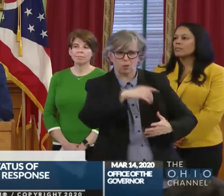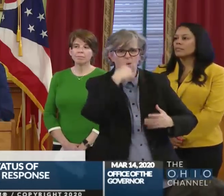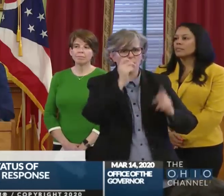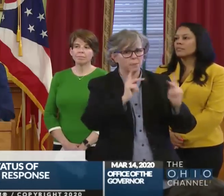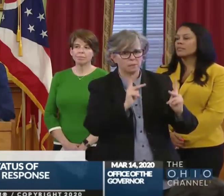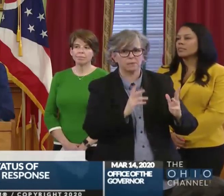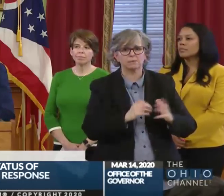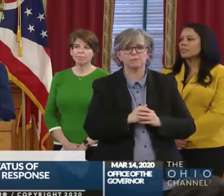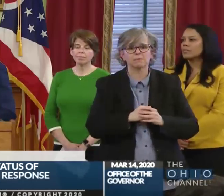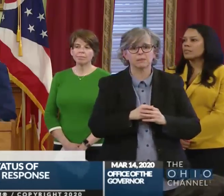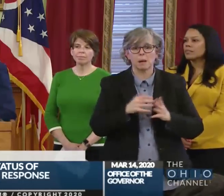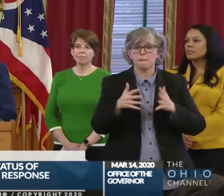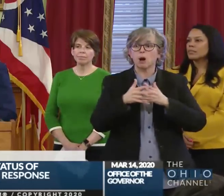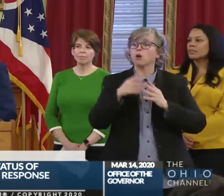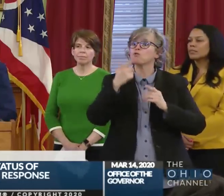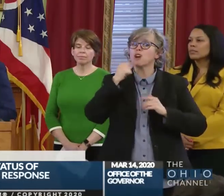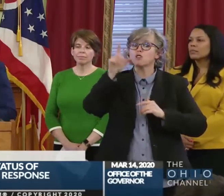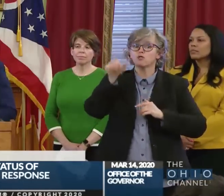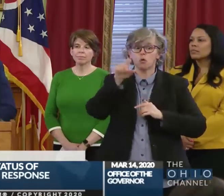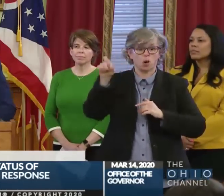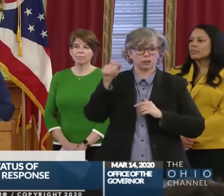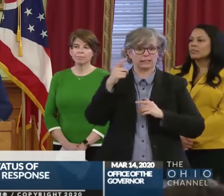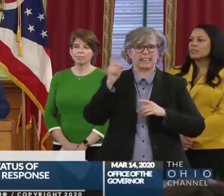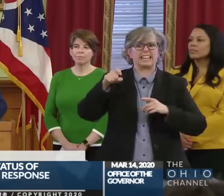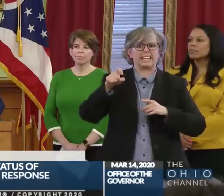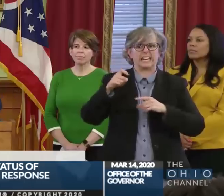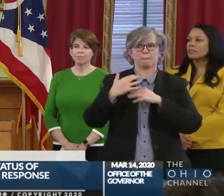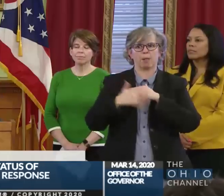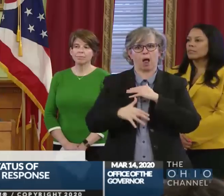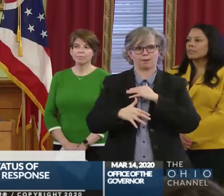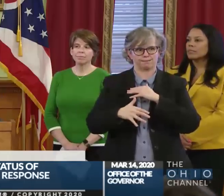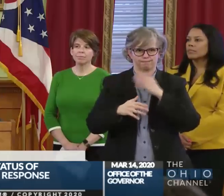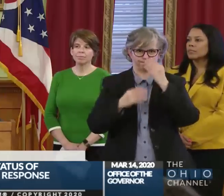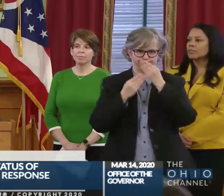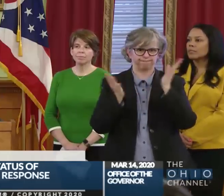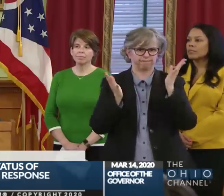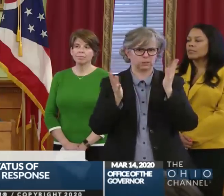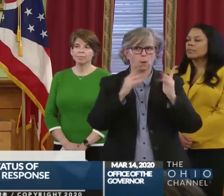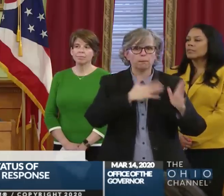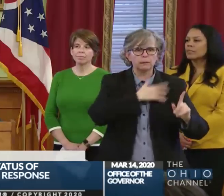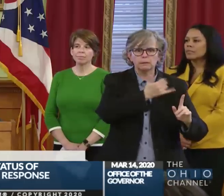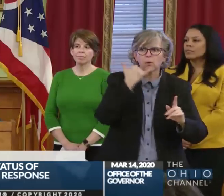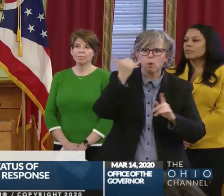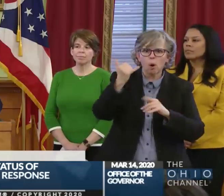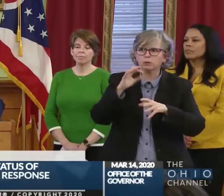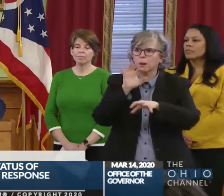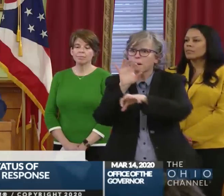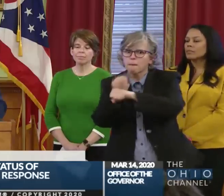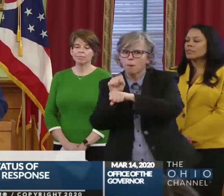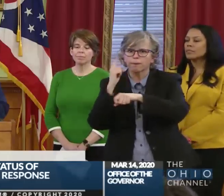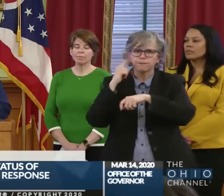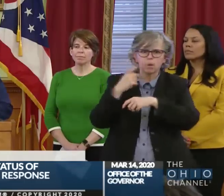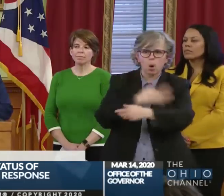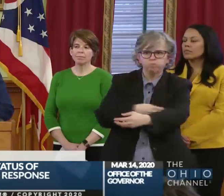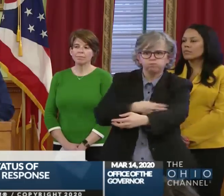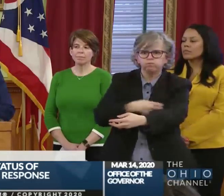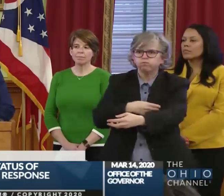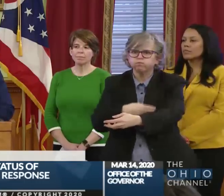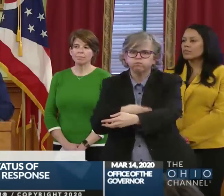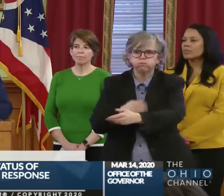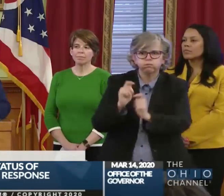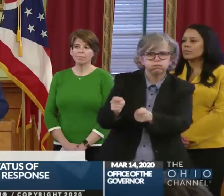blood. Please call them, ask to schedule an appointment, a time for you to come in.